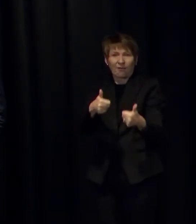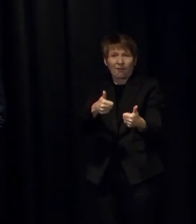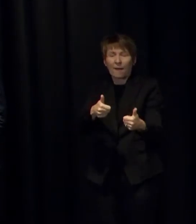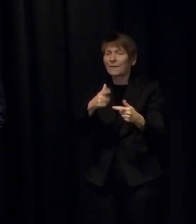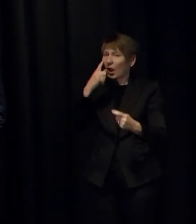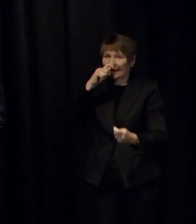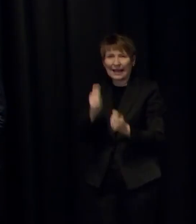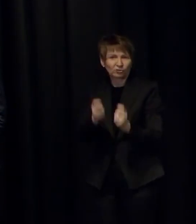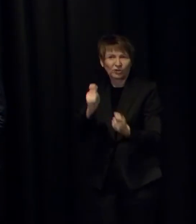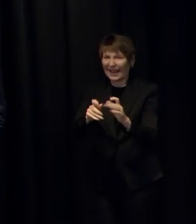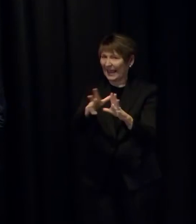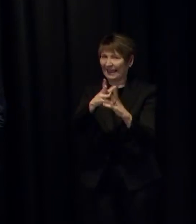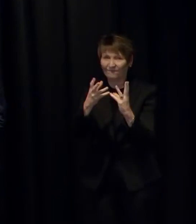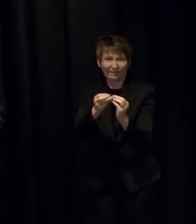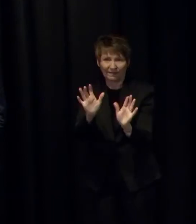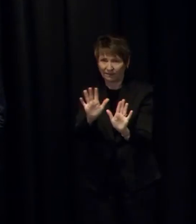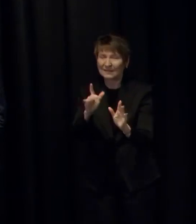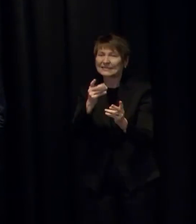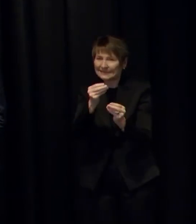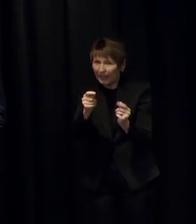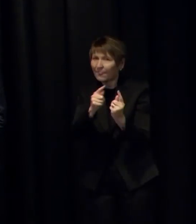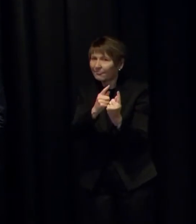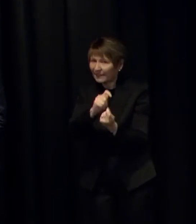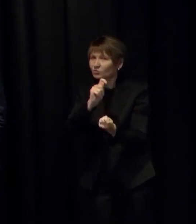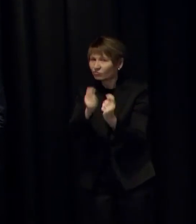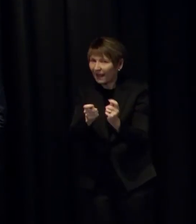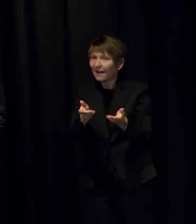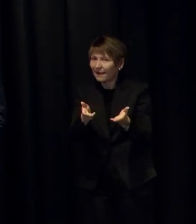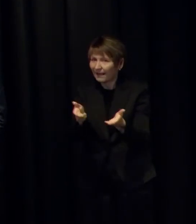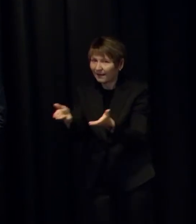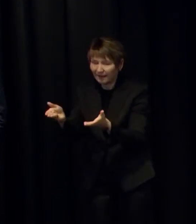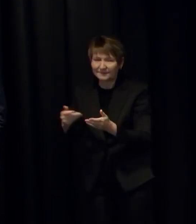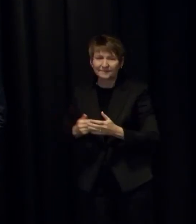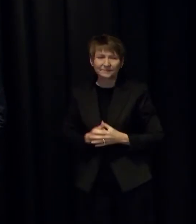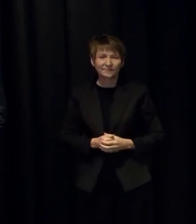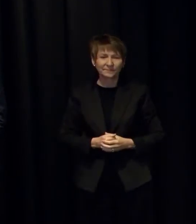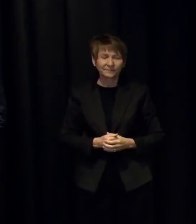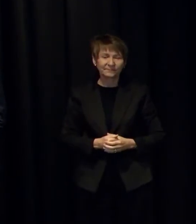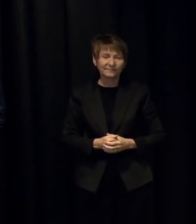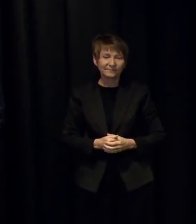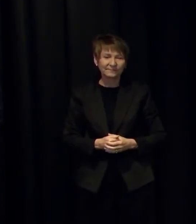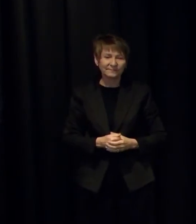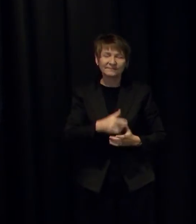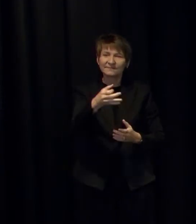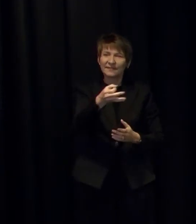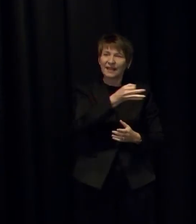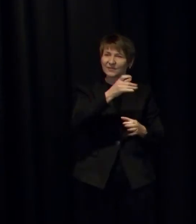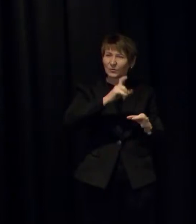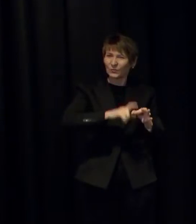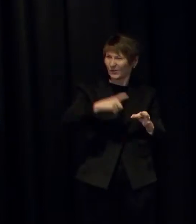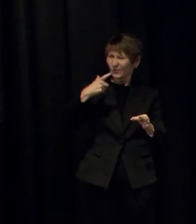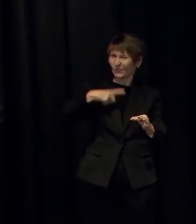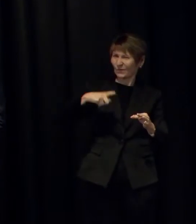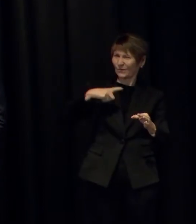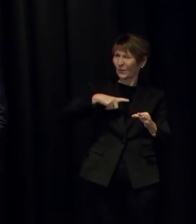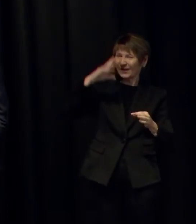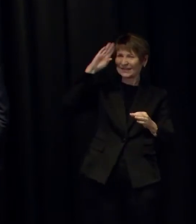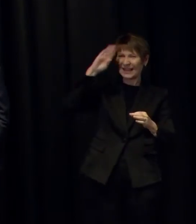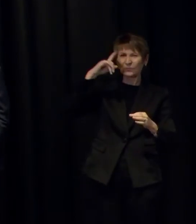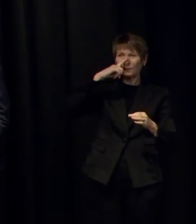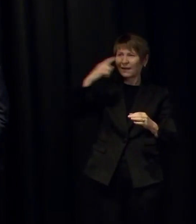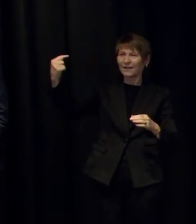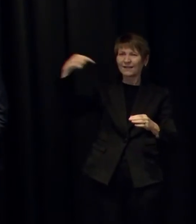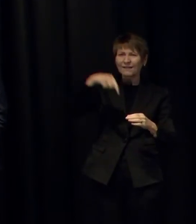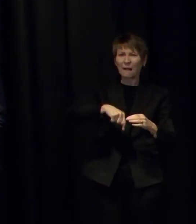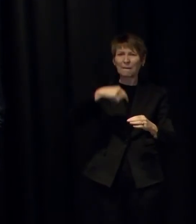able to travel to regional Victoria, but someone from Melbourne won't. Is that a recognition that you're more likely to have COVID if you're in Melbourne than you do the